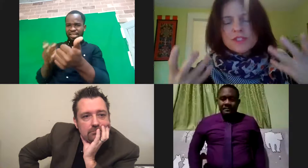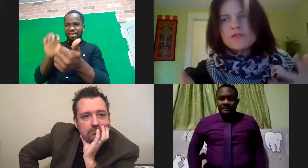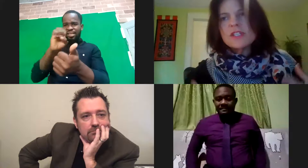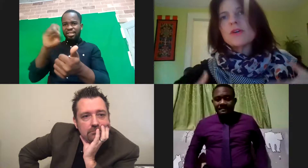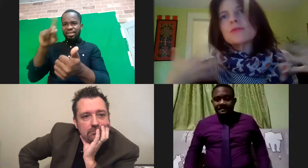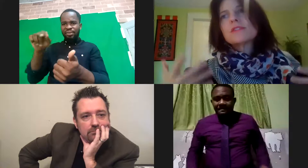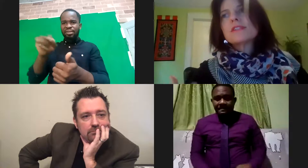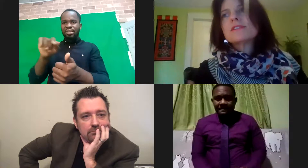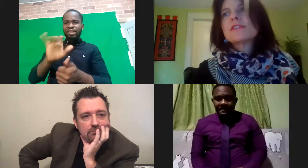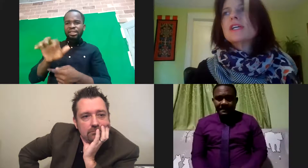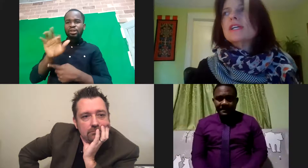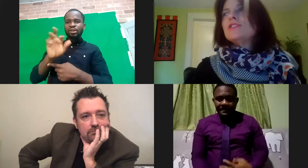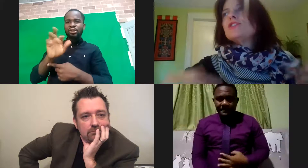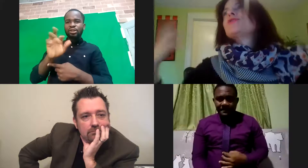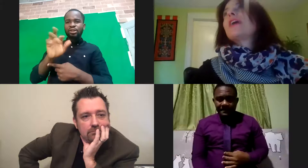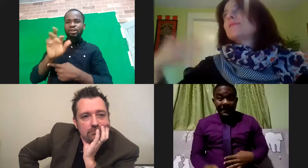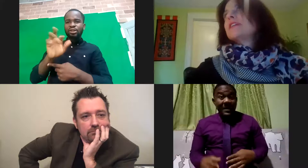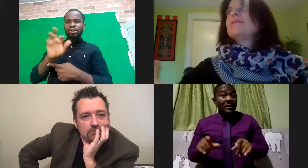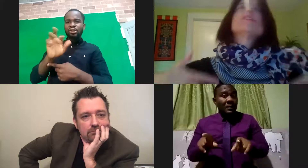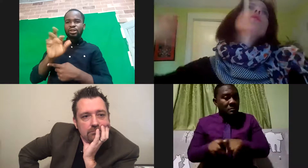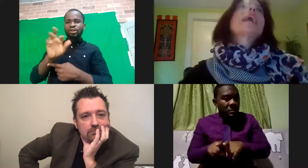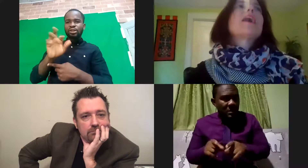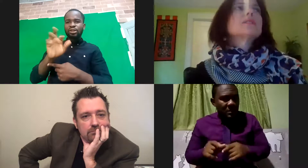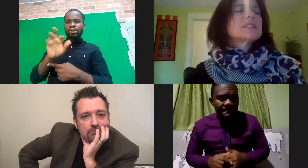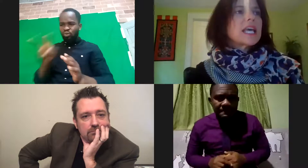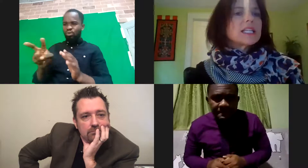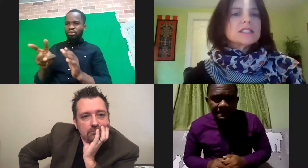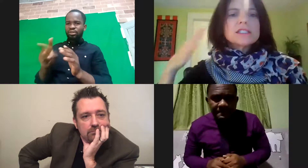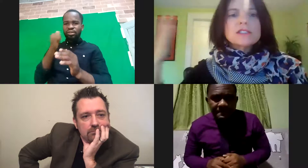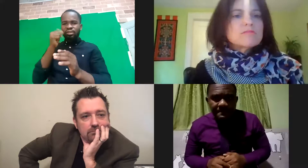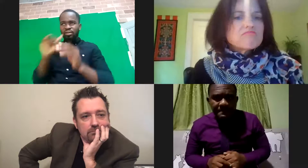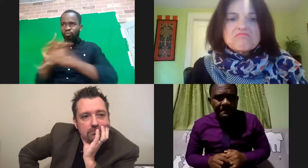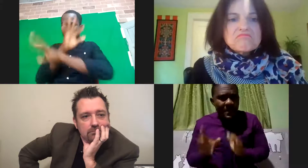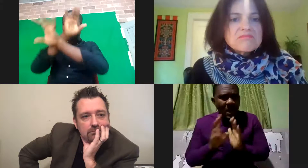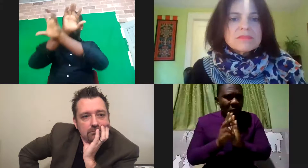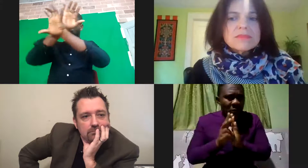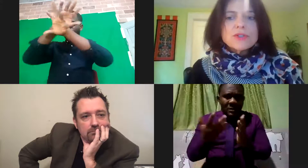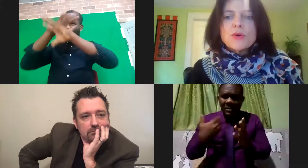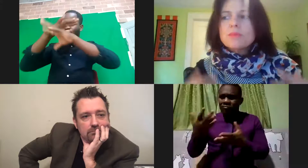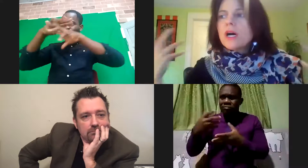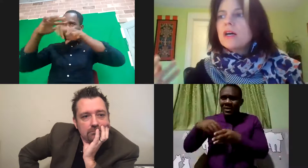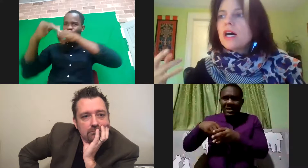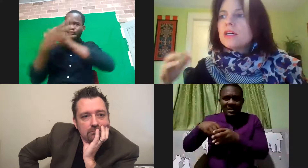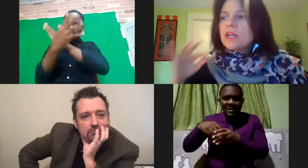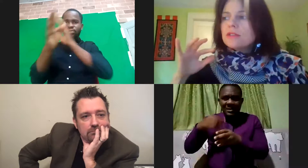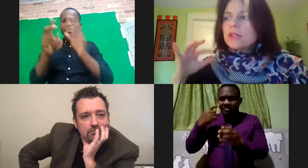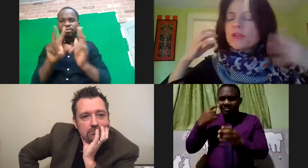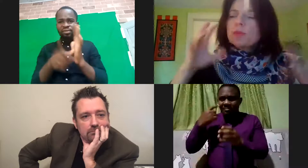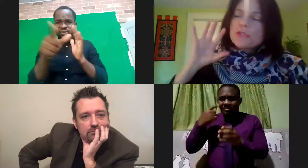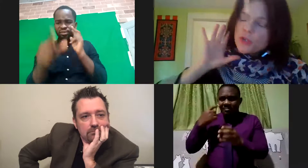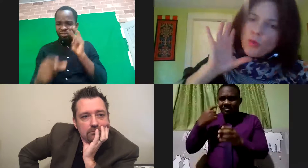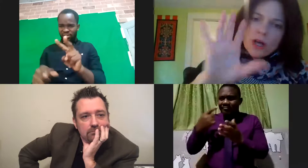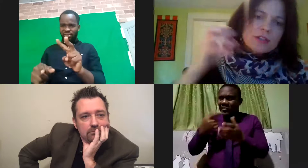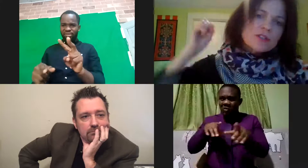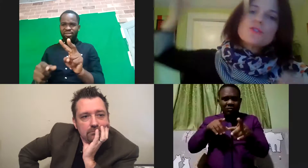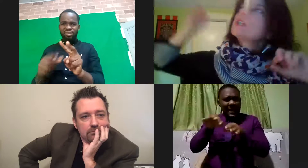one of his videos is describing even going out and, you know, a hearing